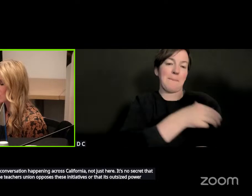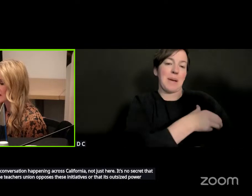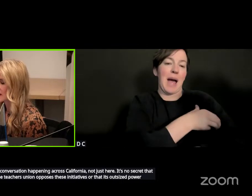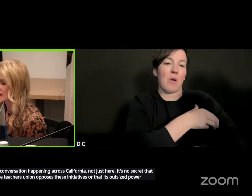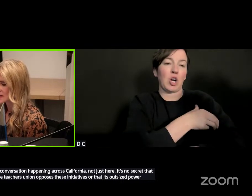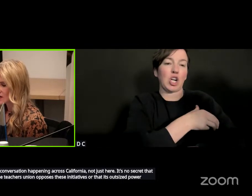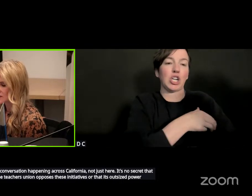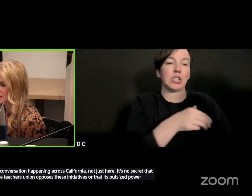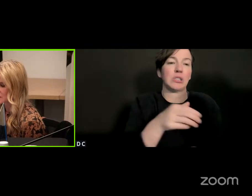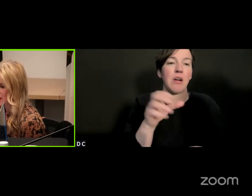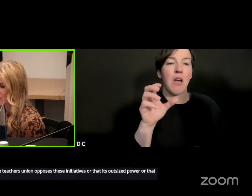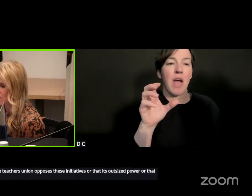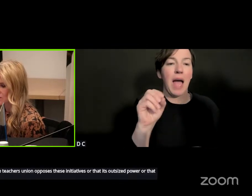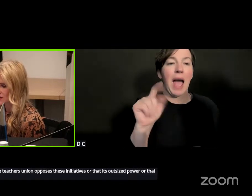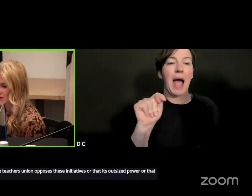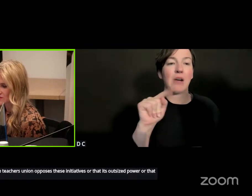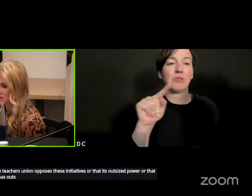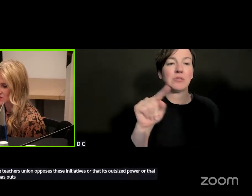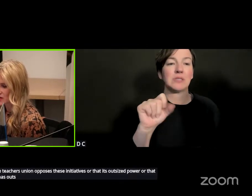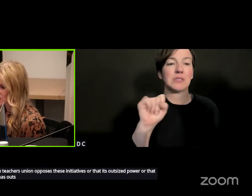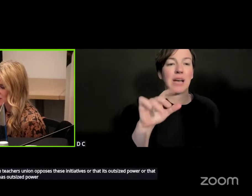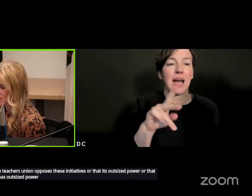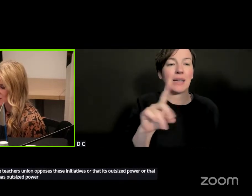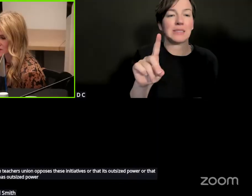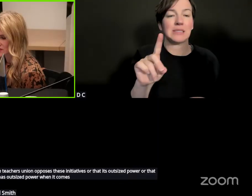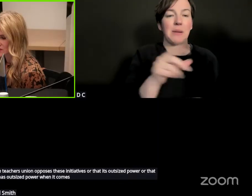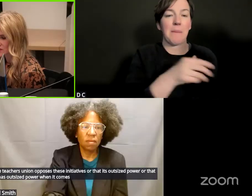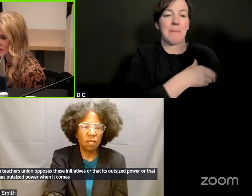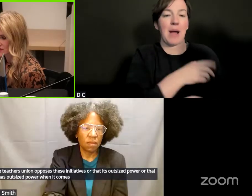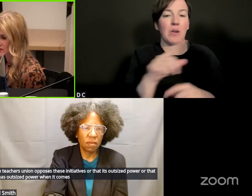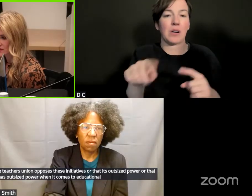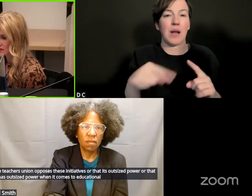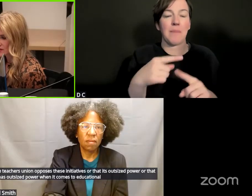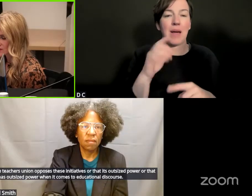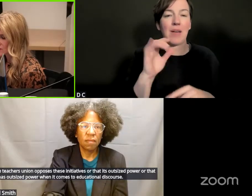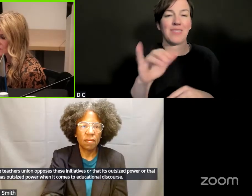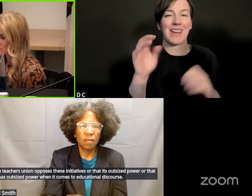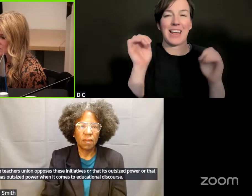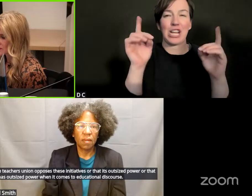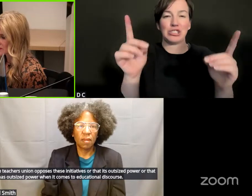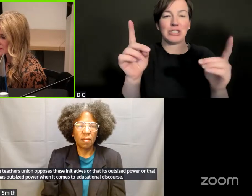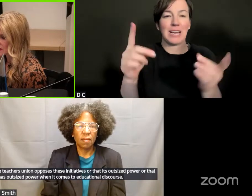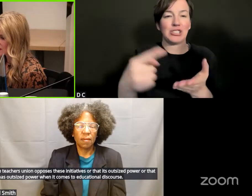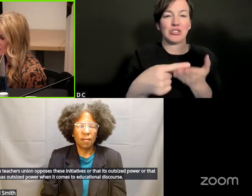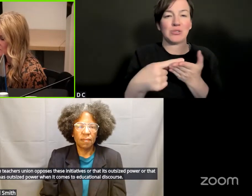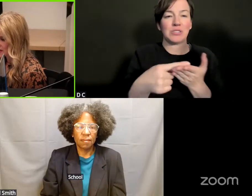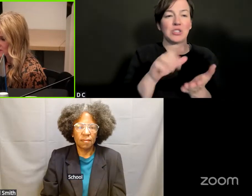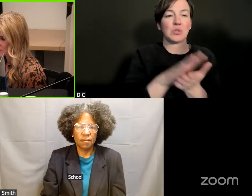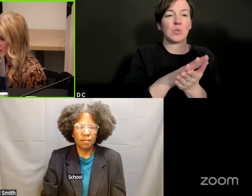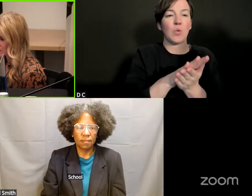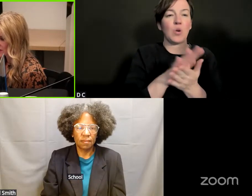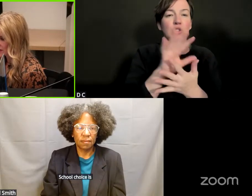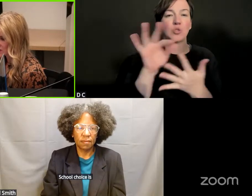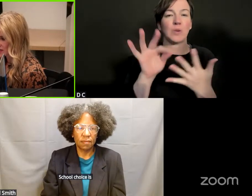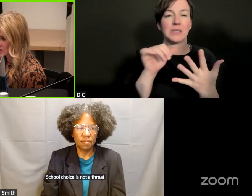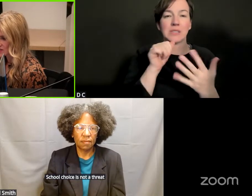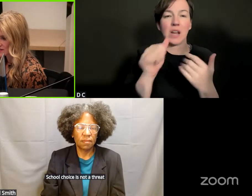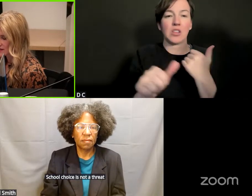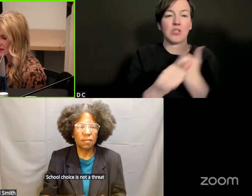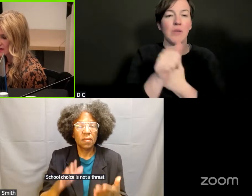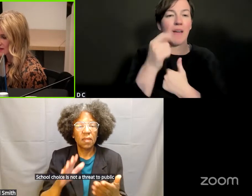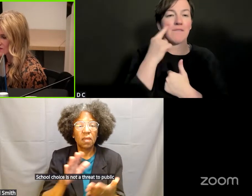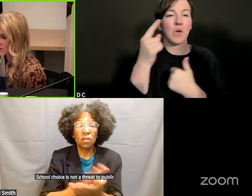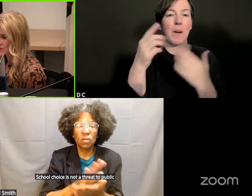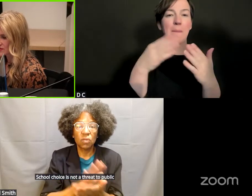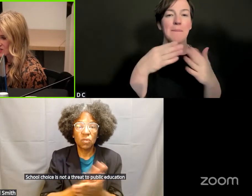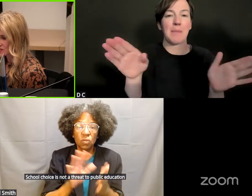or that it has outsized power when it comes to educational discourse. School choice is not a threat to public education.